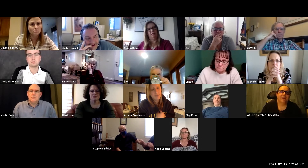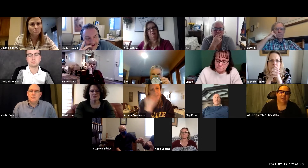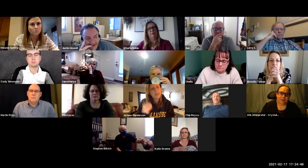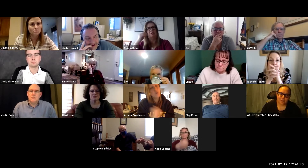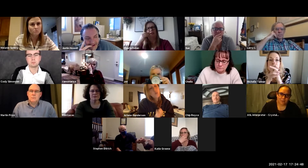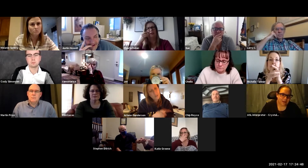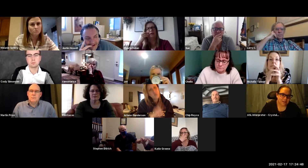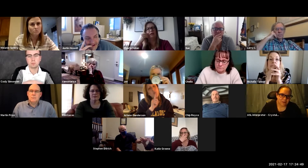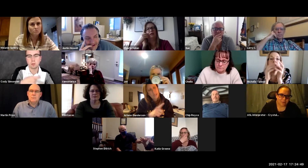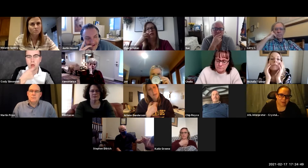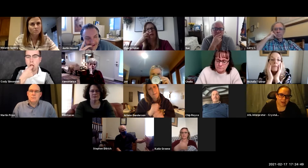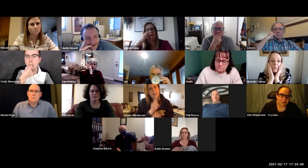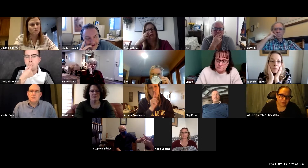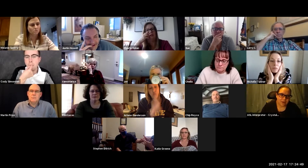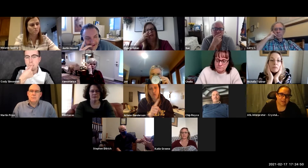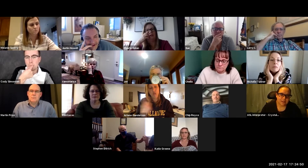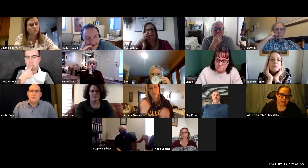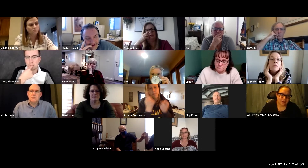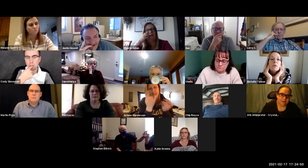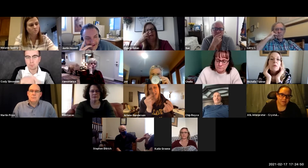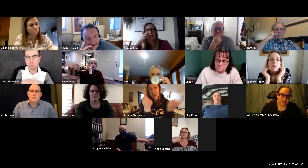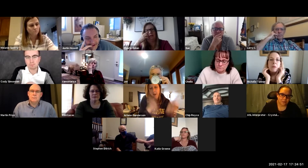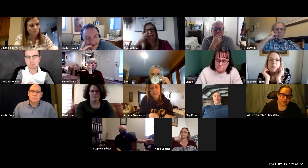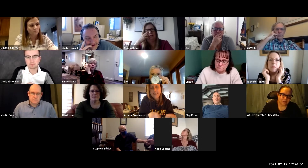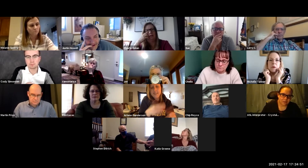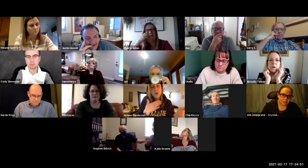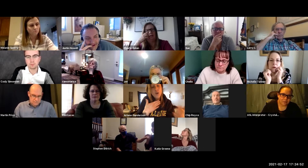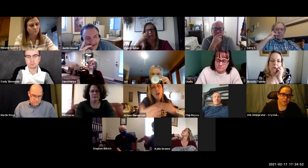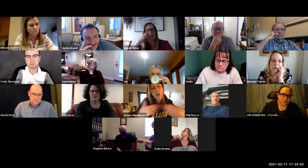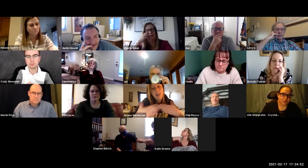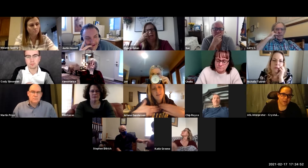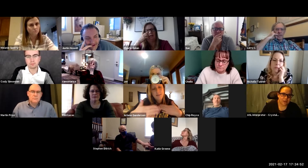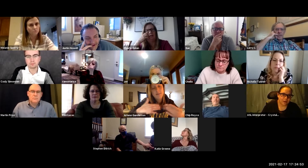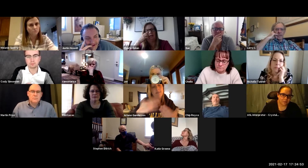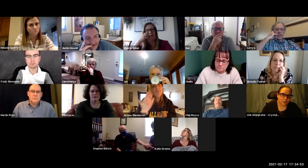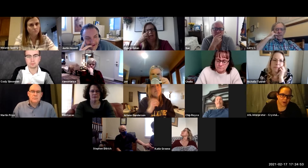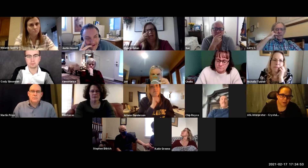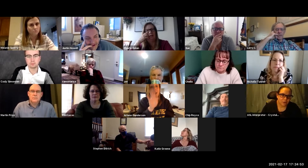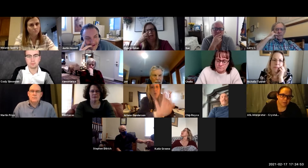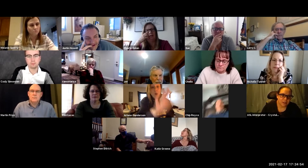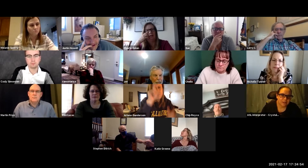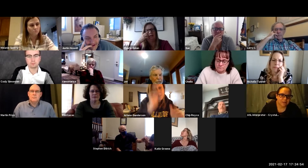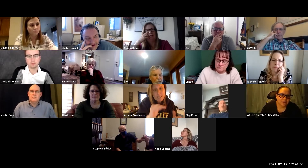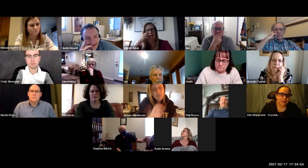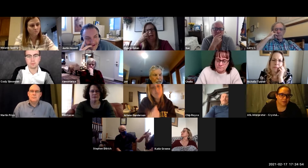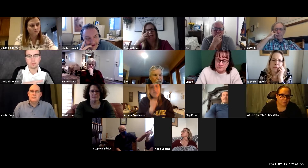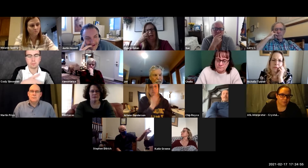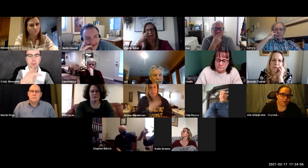time, we ask that you not be angry with us, that we make sure that we can come to a common